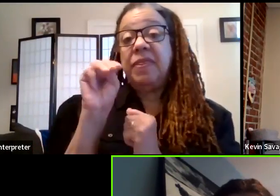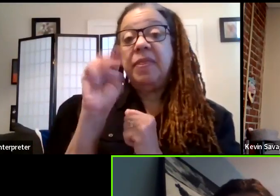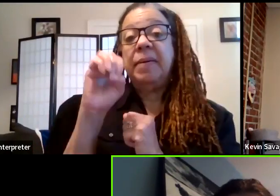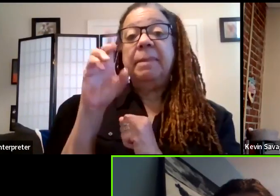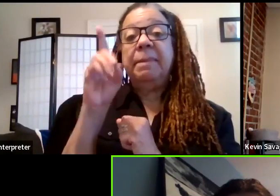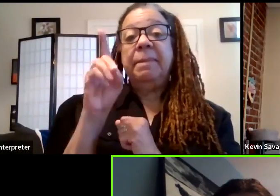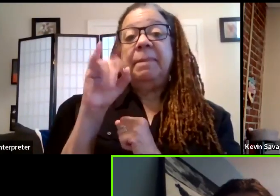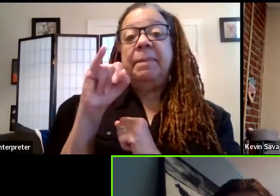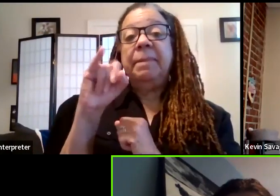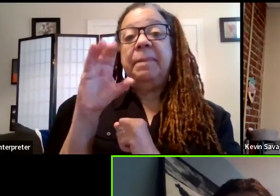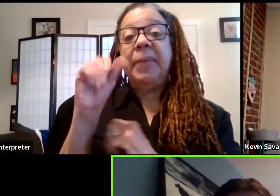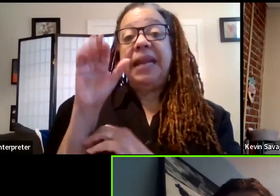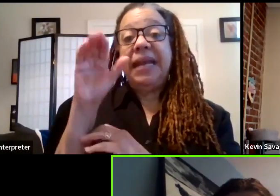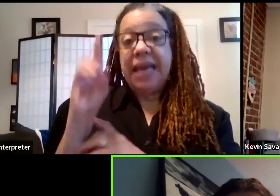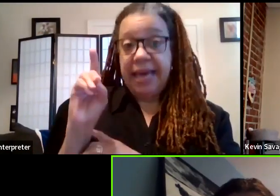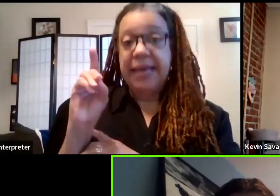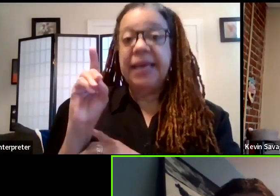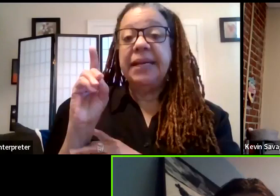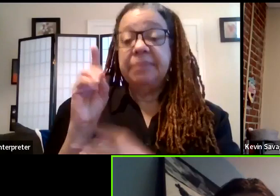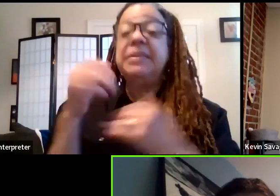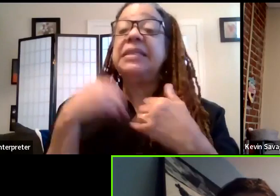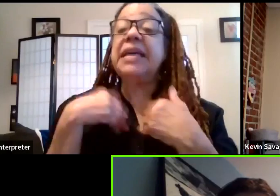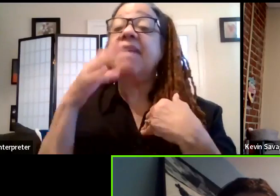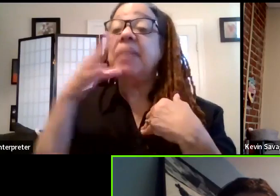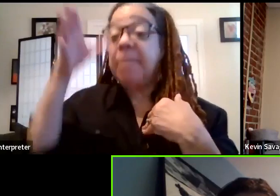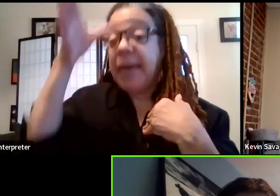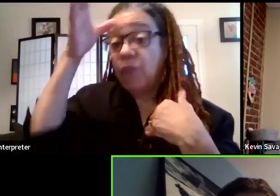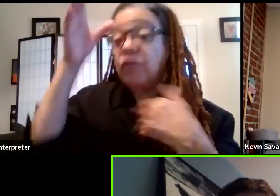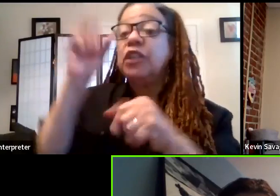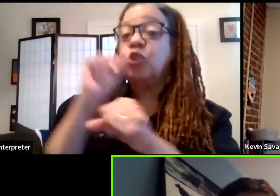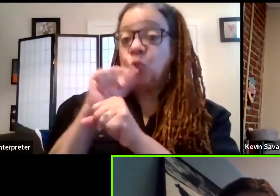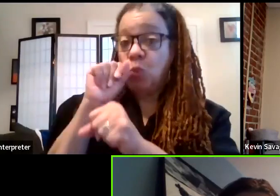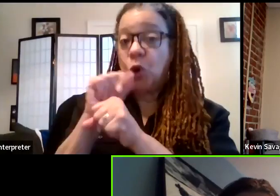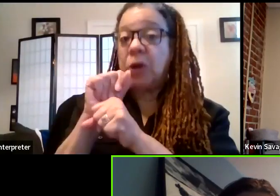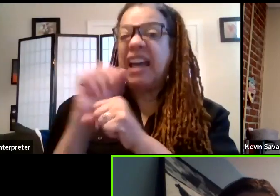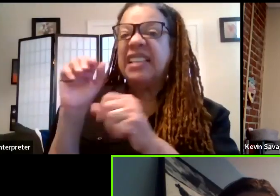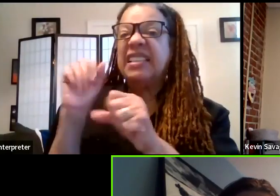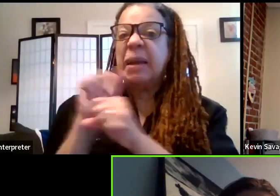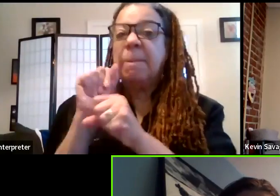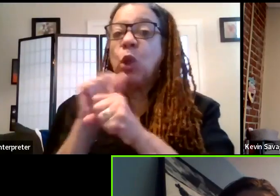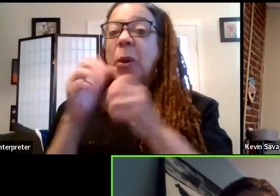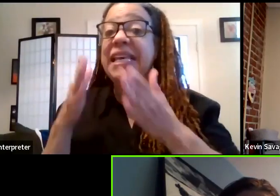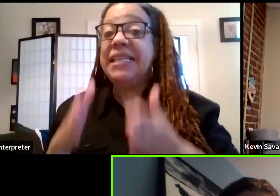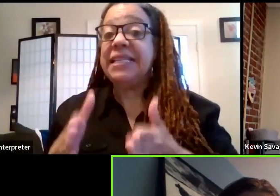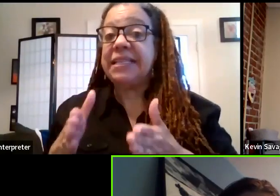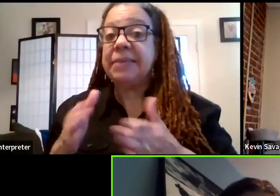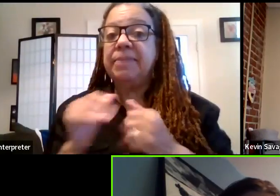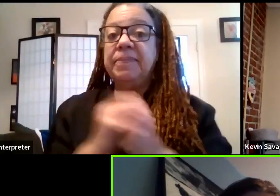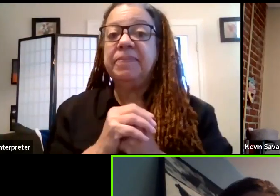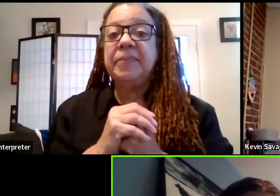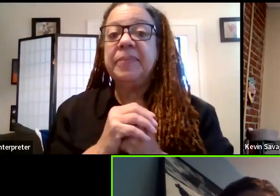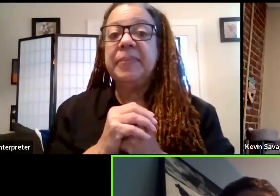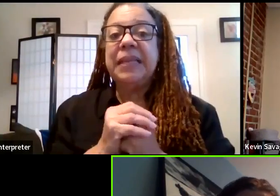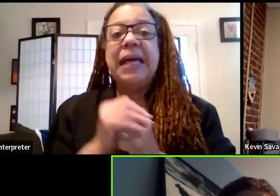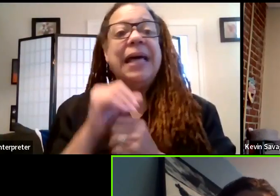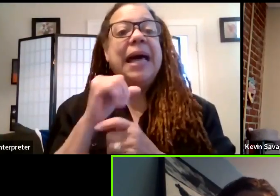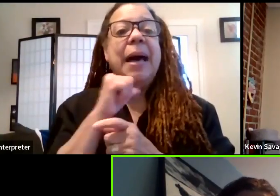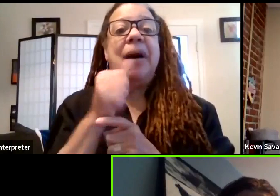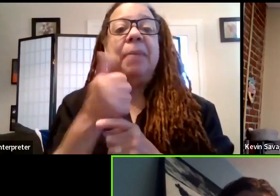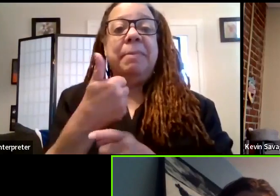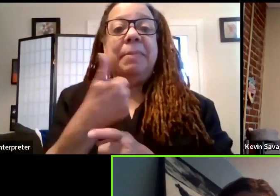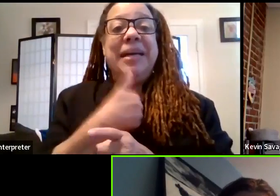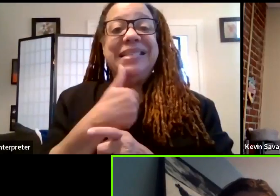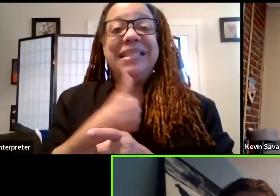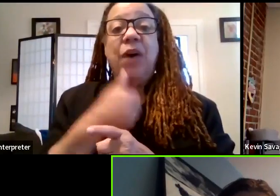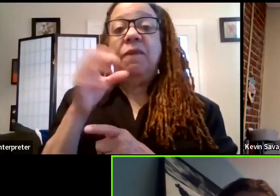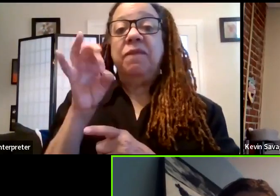to continue to be able to have parents work as paid employees. I'm not going to mention much on the Self-Direct Fund because I